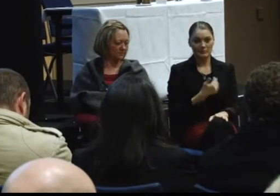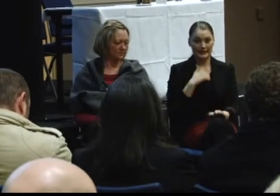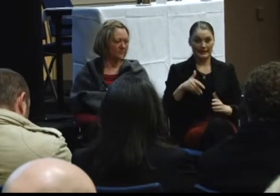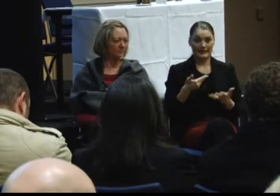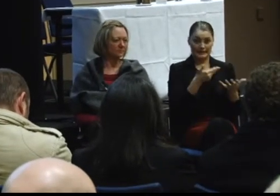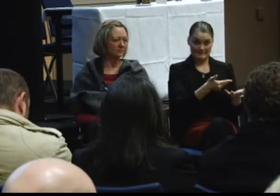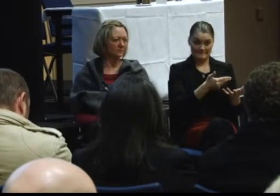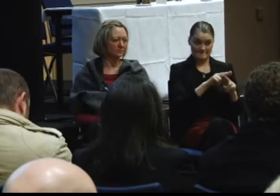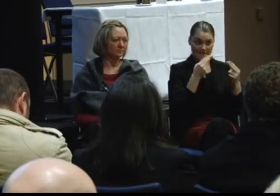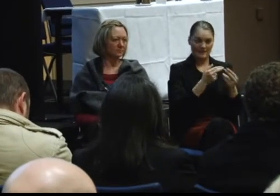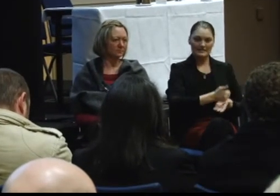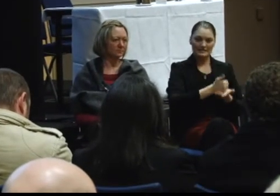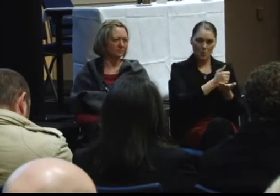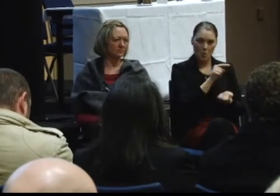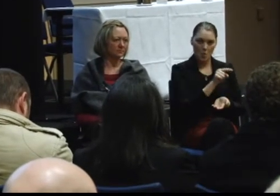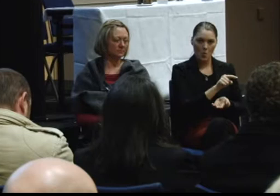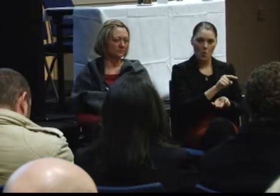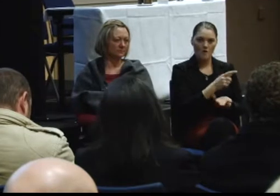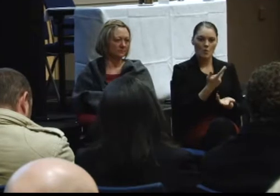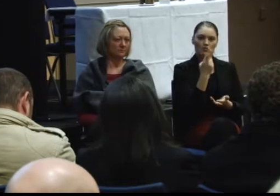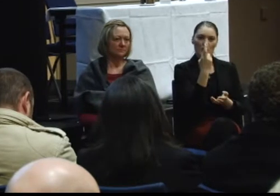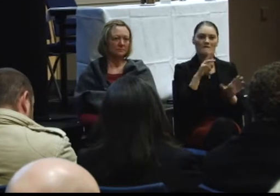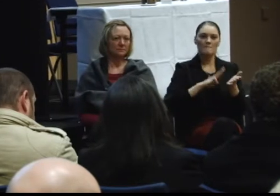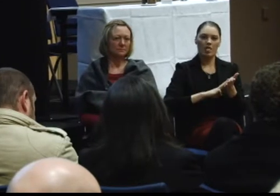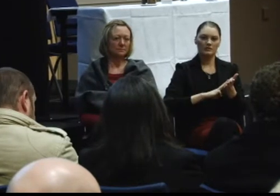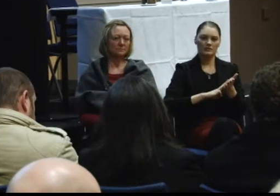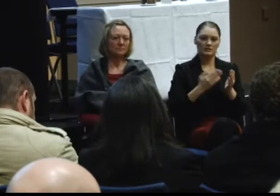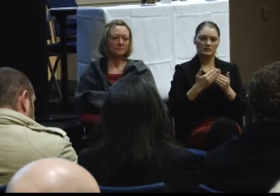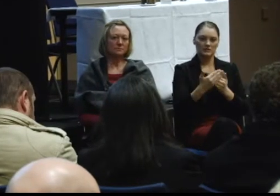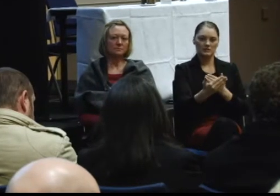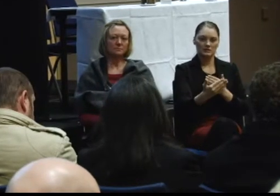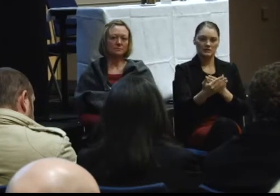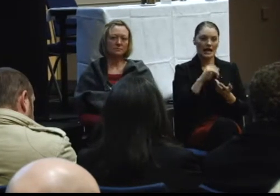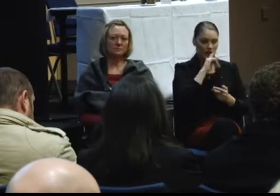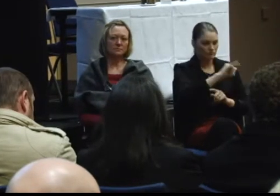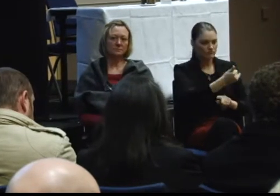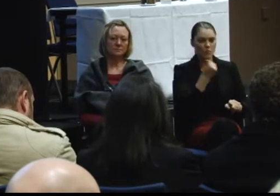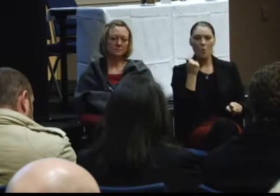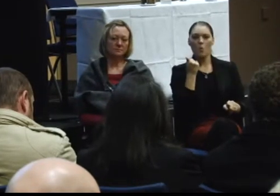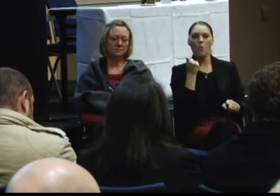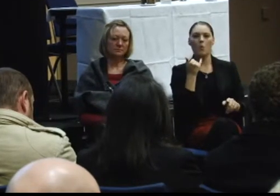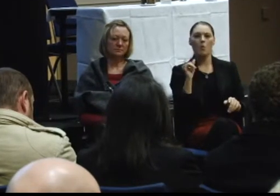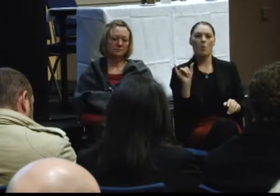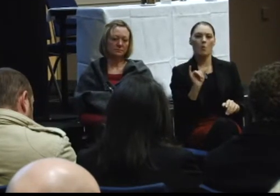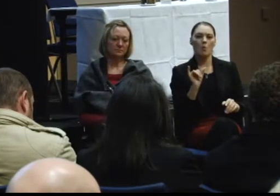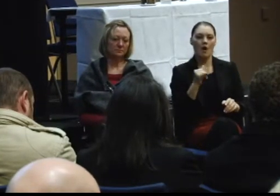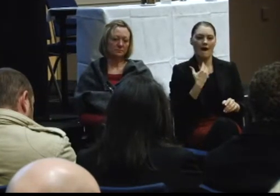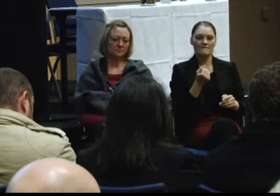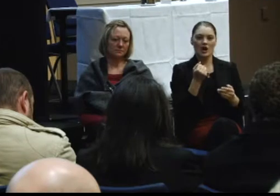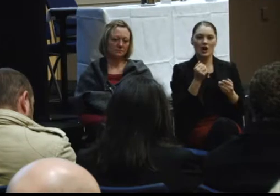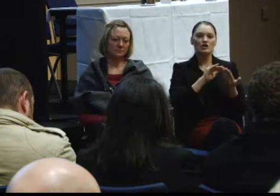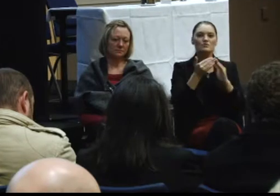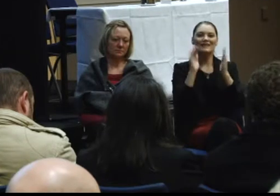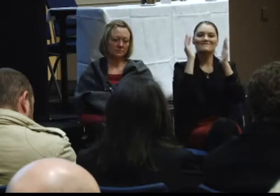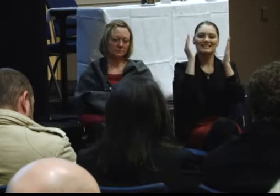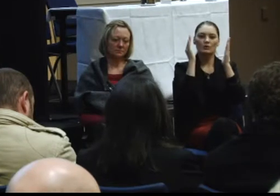the families support for the following 12 months. They can give us a call, or I have a community Facebook